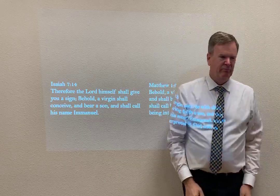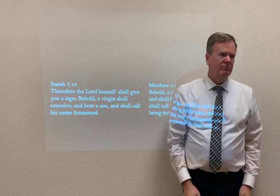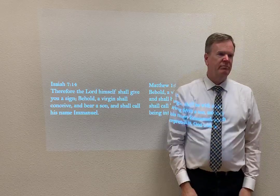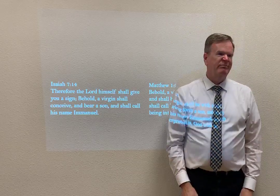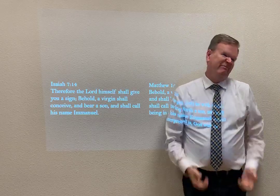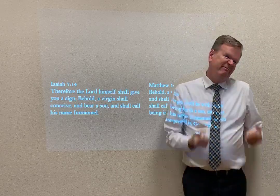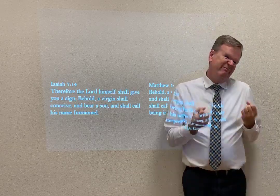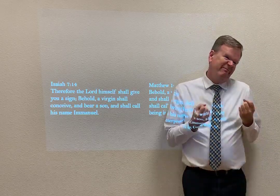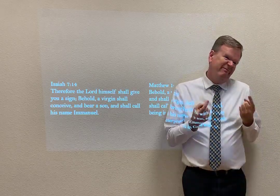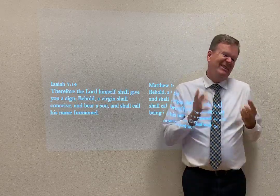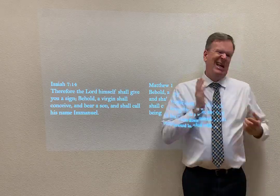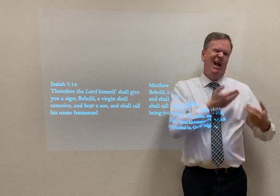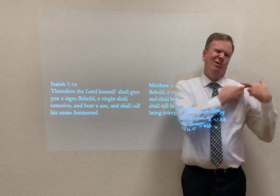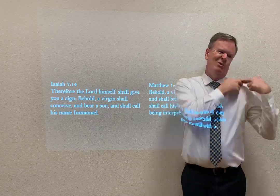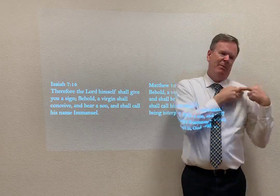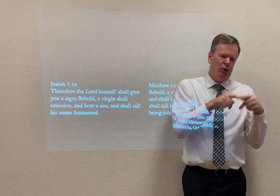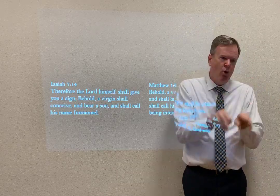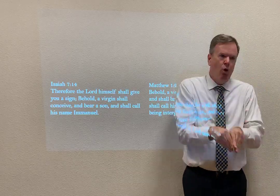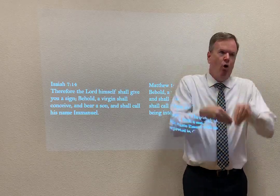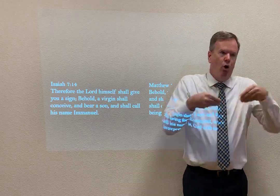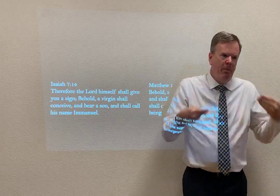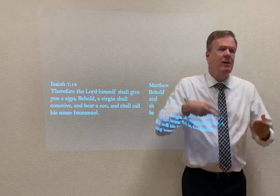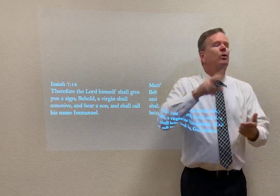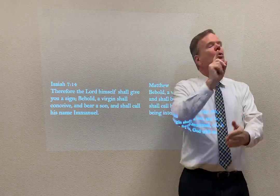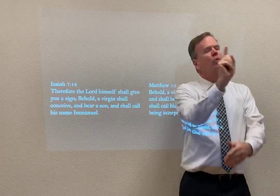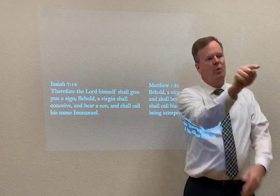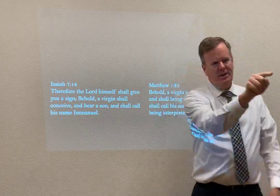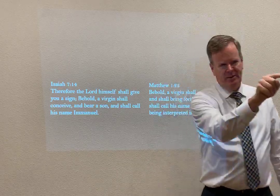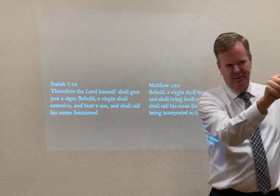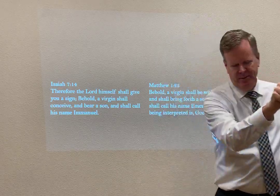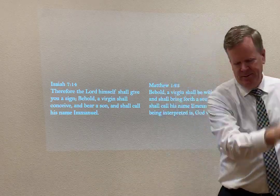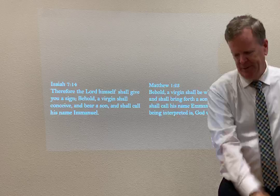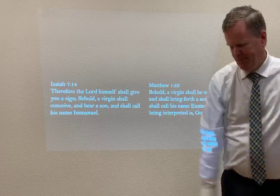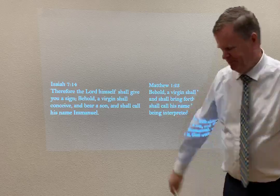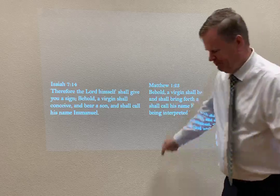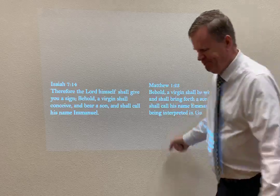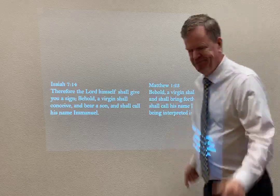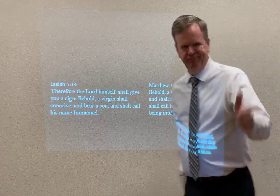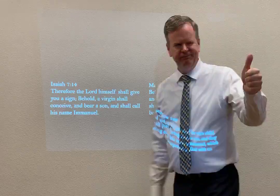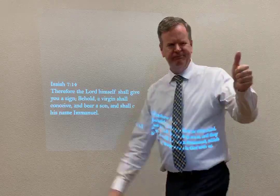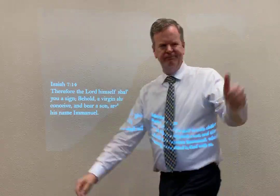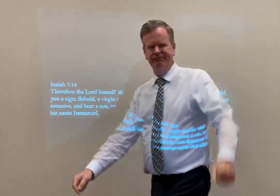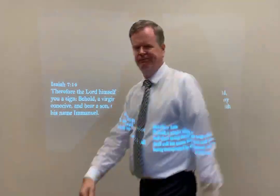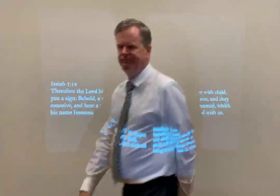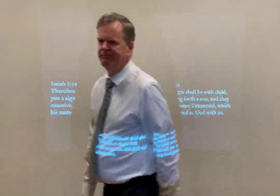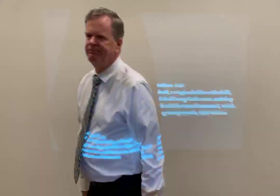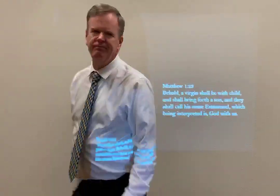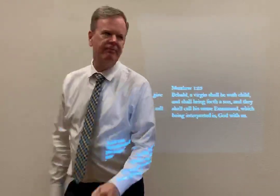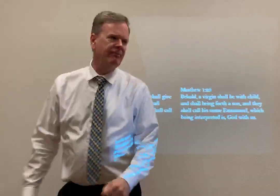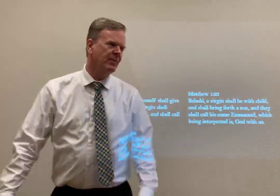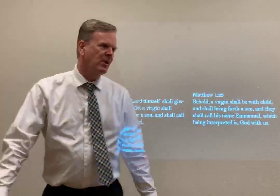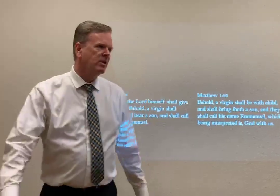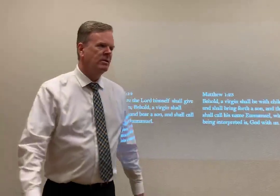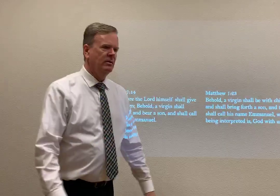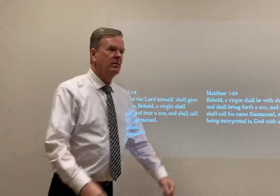me. Read it. That's all that we can do. And it's our responsibility to open it and show it. Mm-hmm. Right.